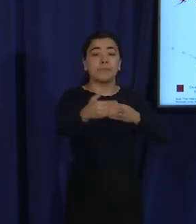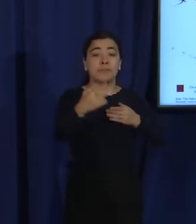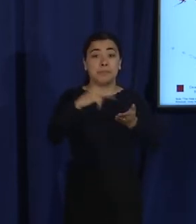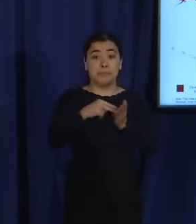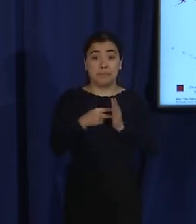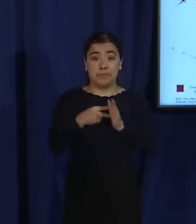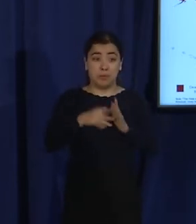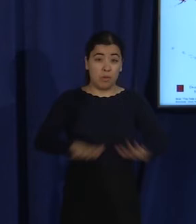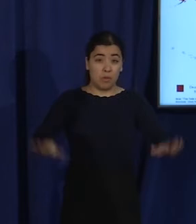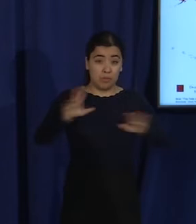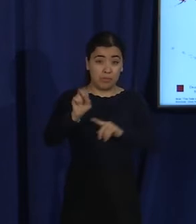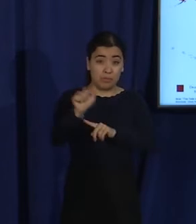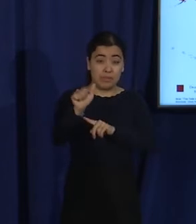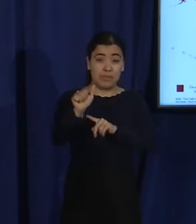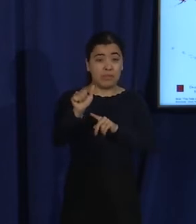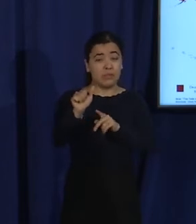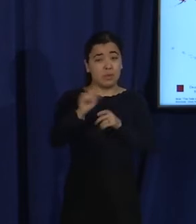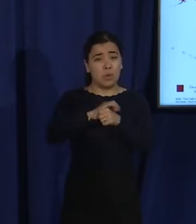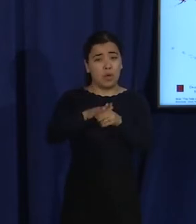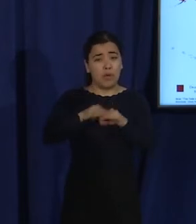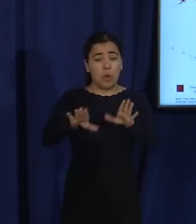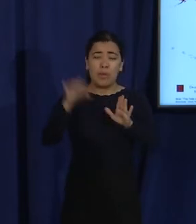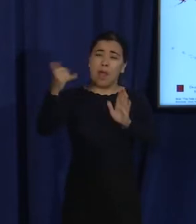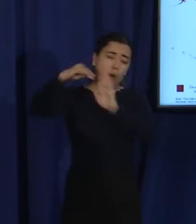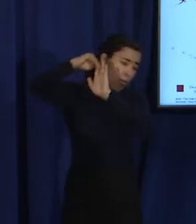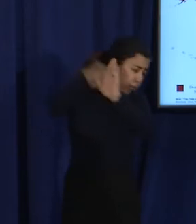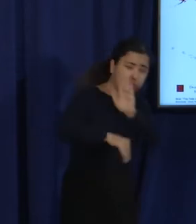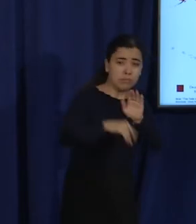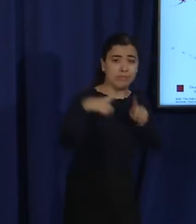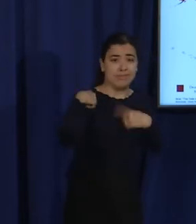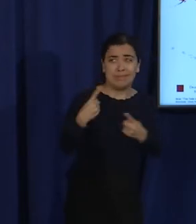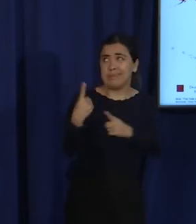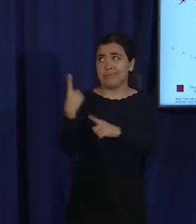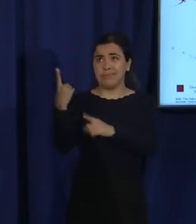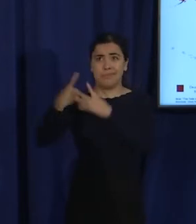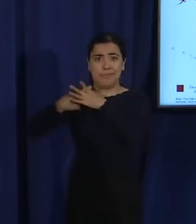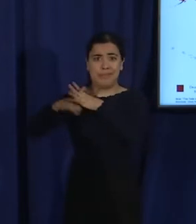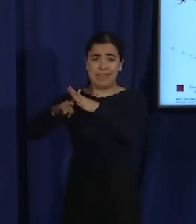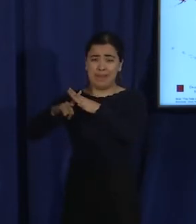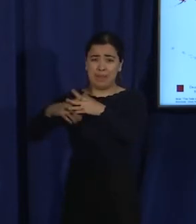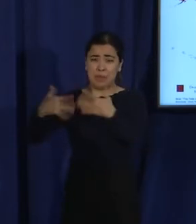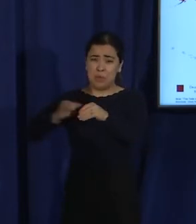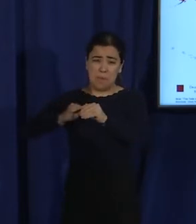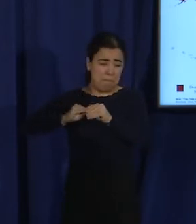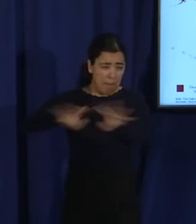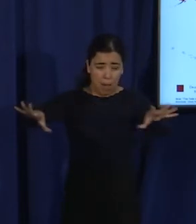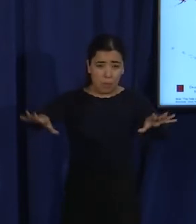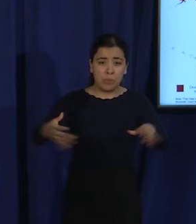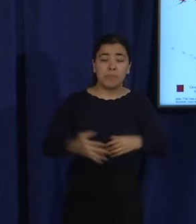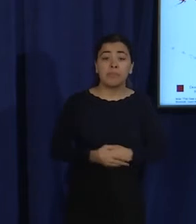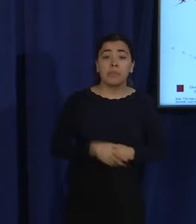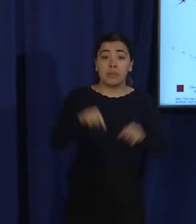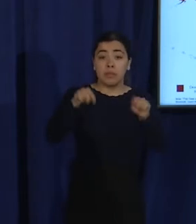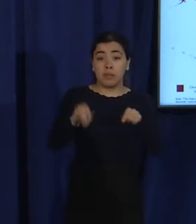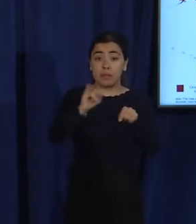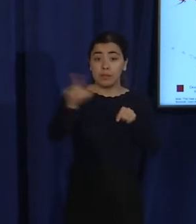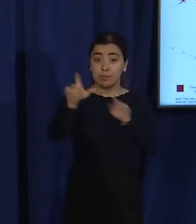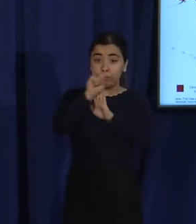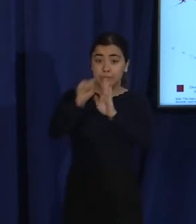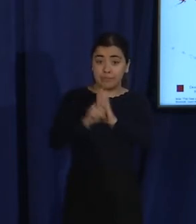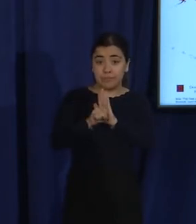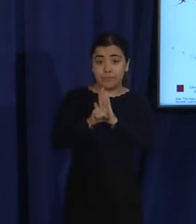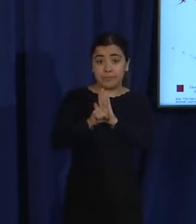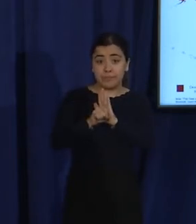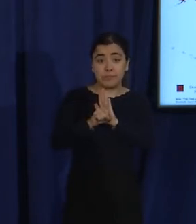country since the beginning. Also true in Illinois, as a state as a whole, we are doing